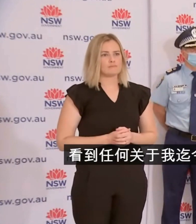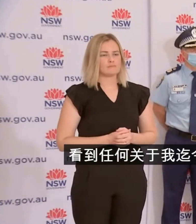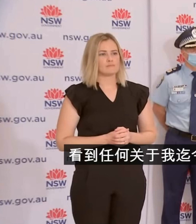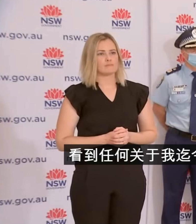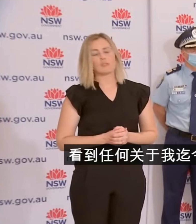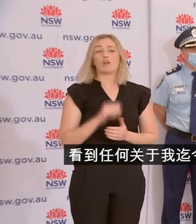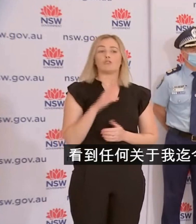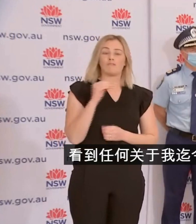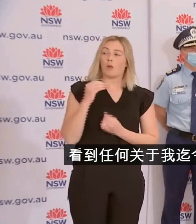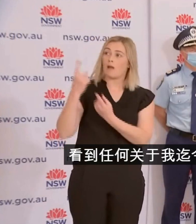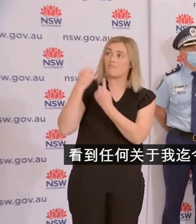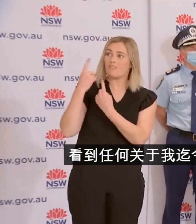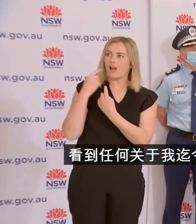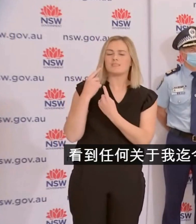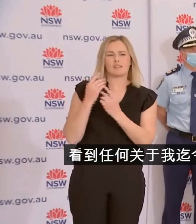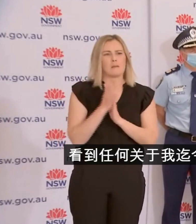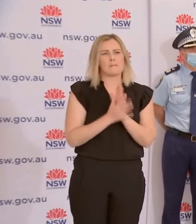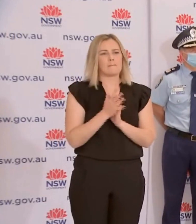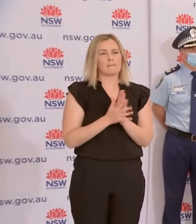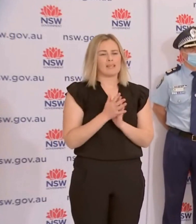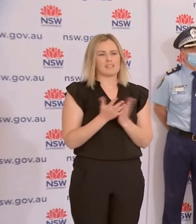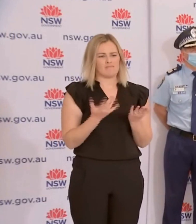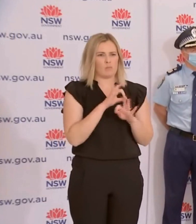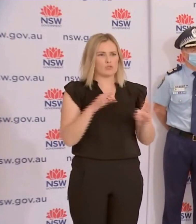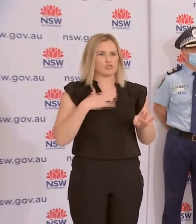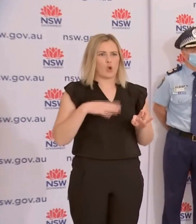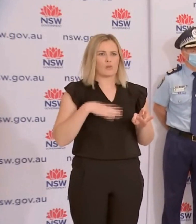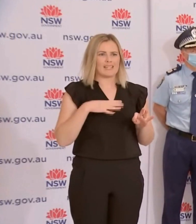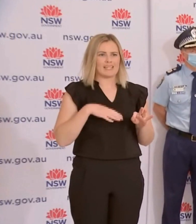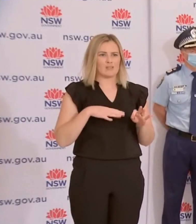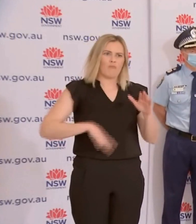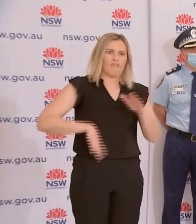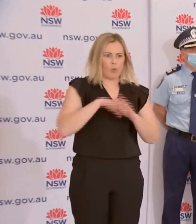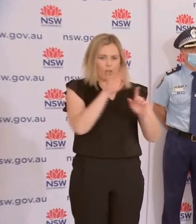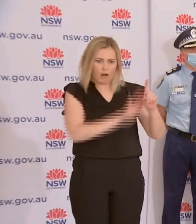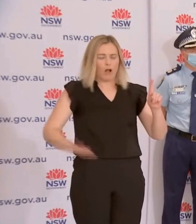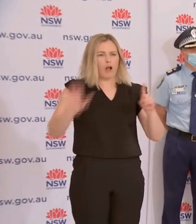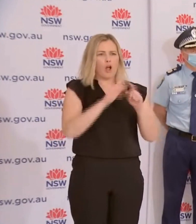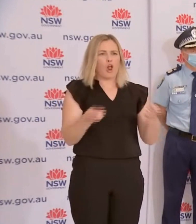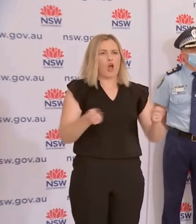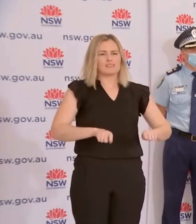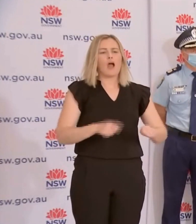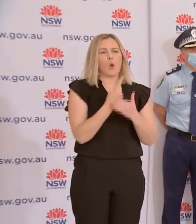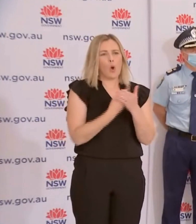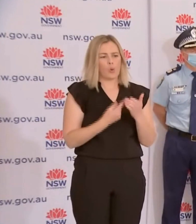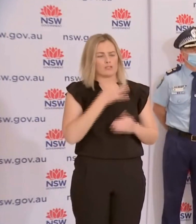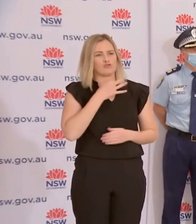I've had to date, I don't see any reason why we'd move further than where the problems are or are likely to